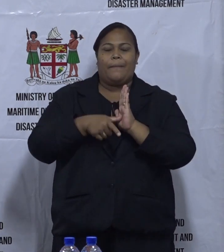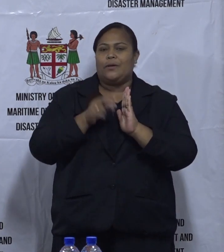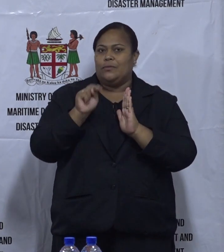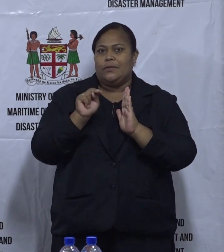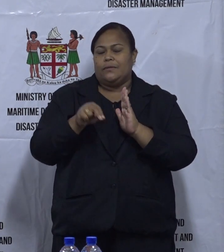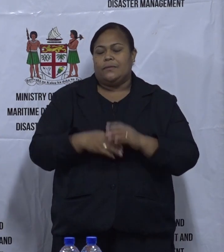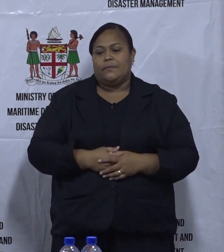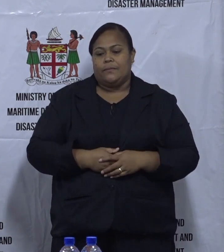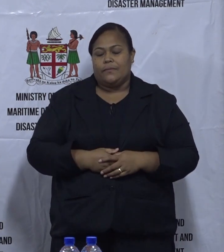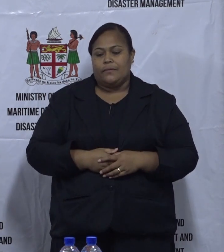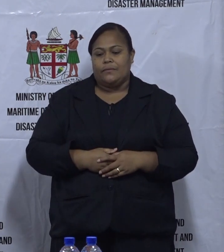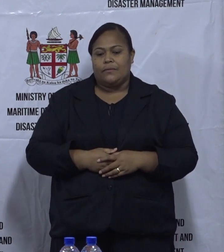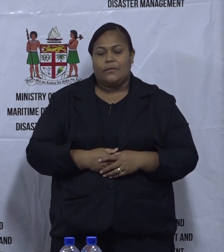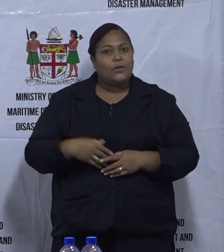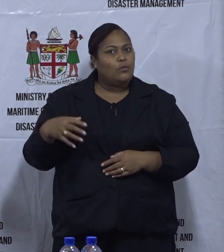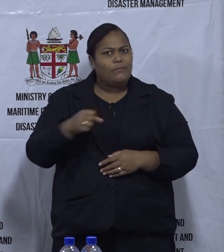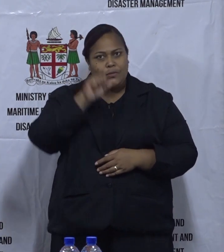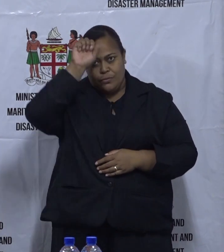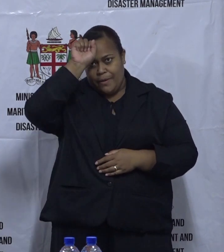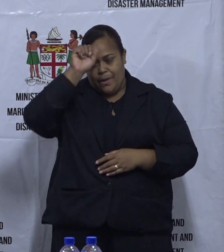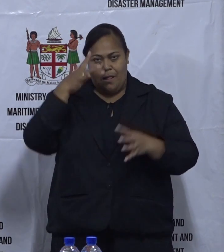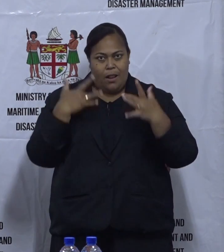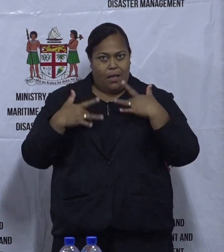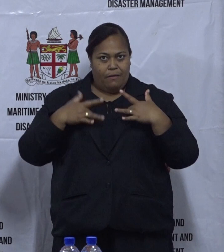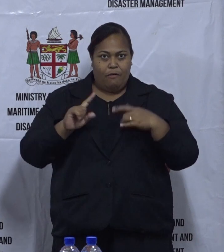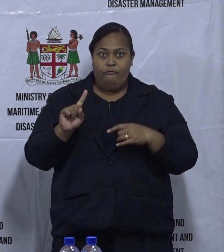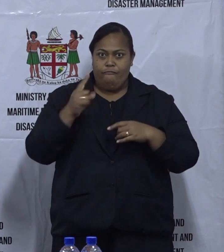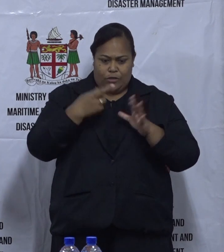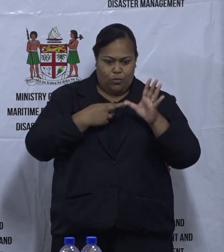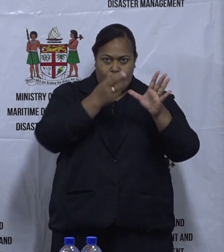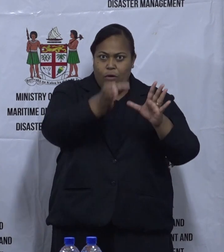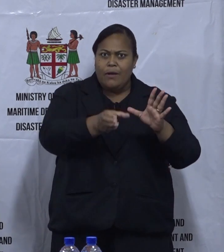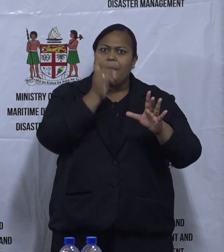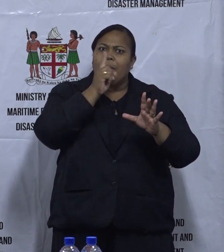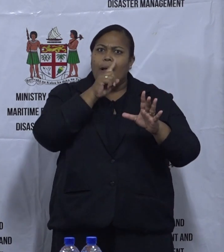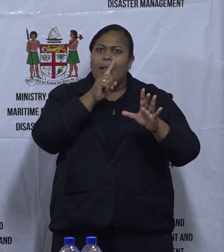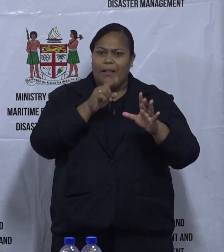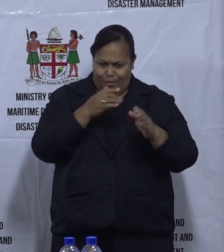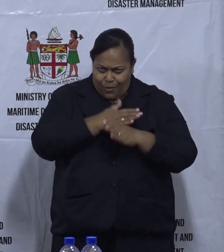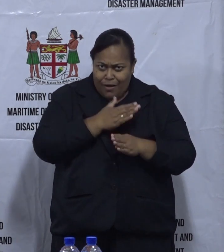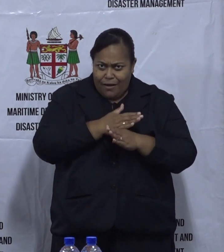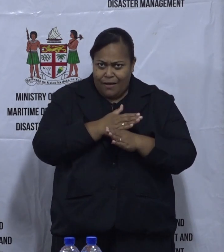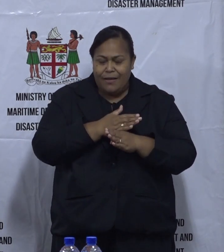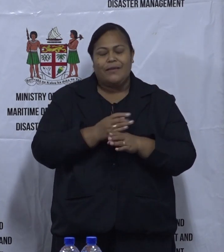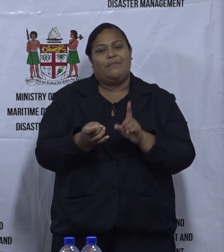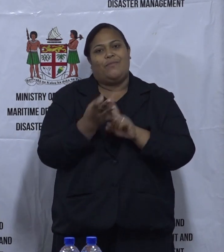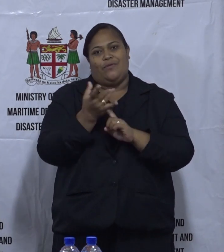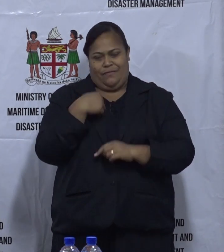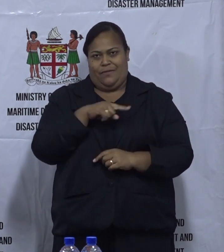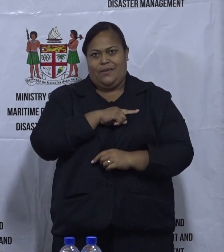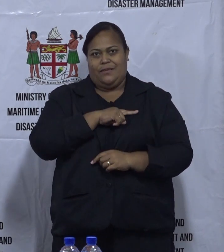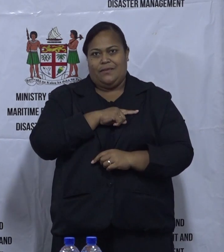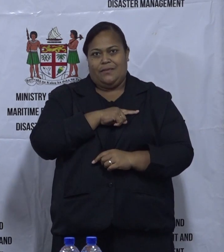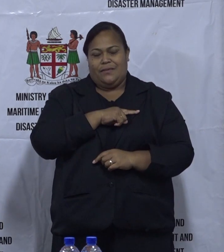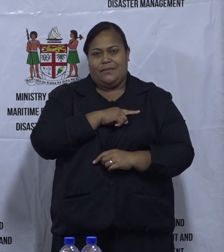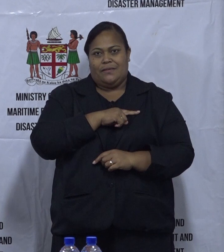must remember that the lives of first responders are also of paramount importance to us.